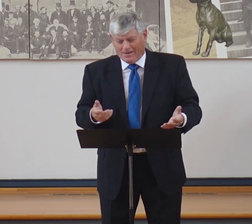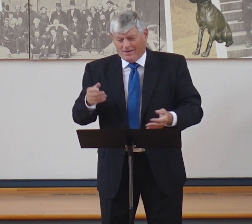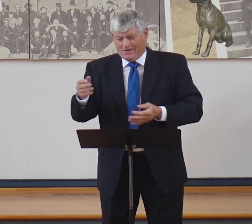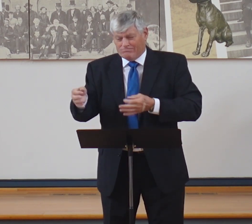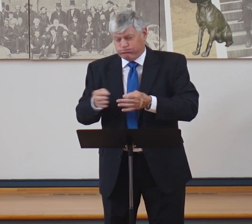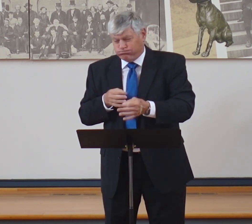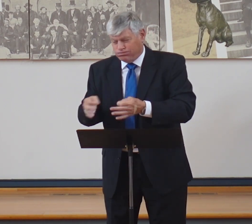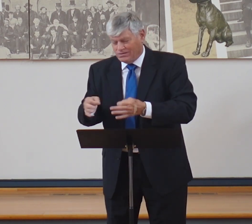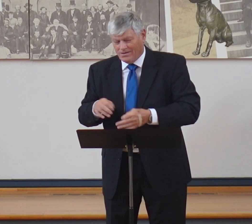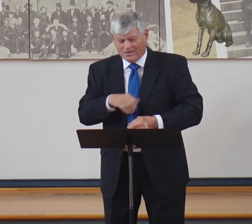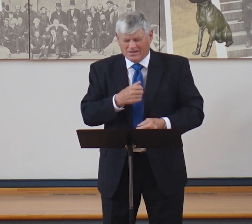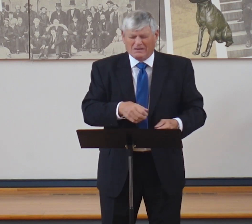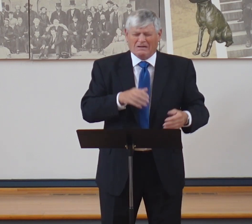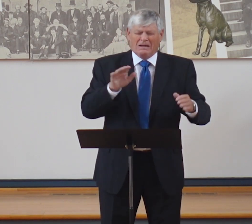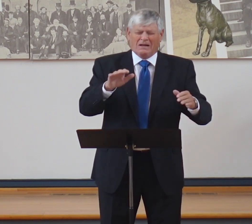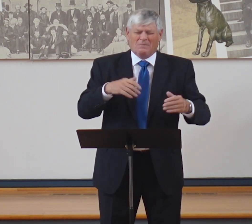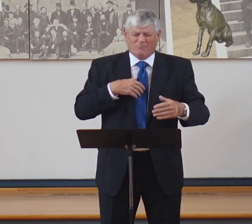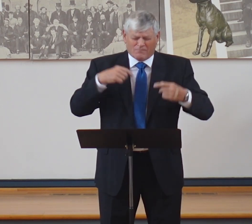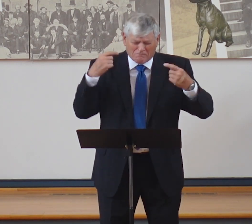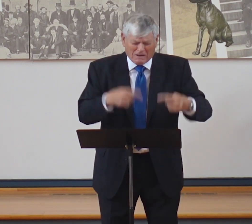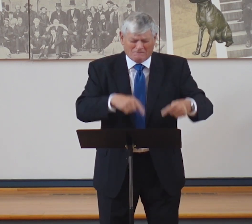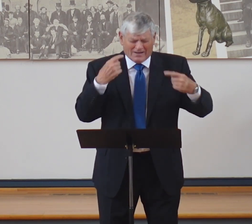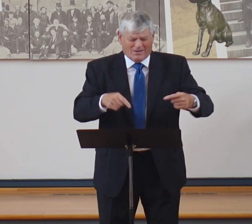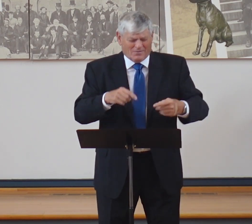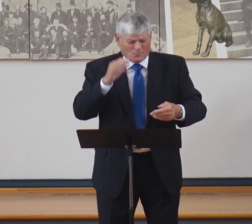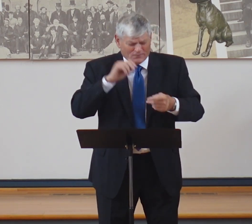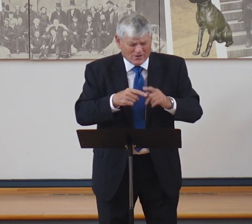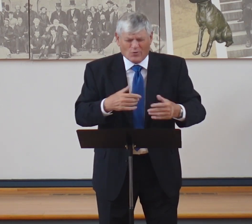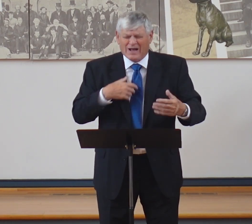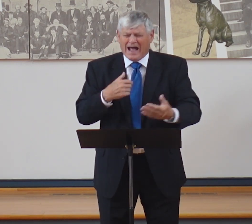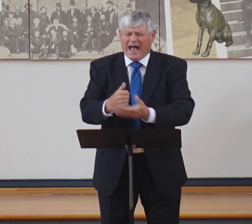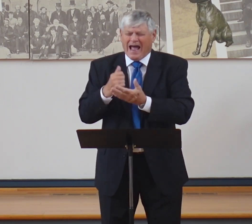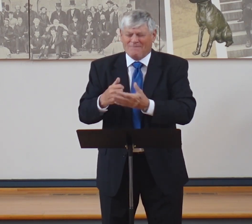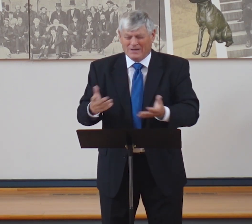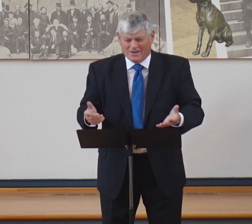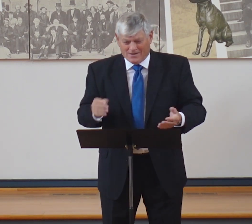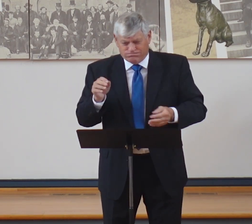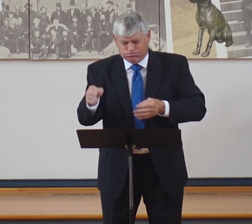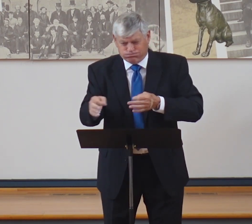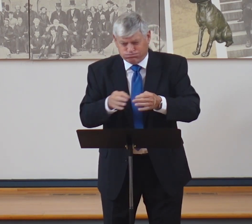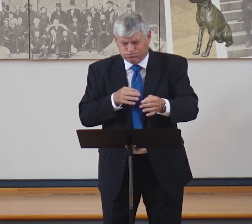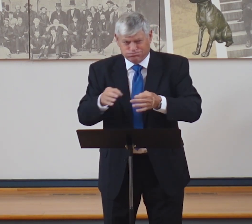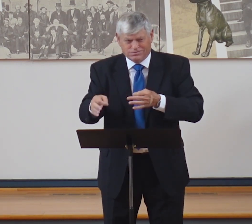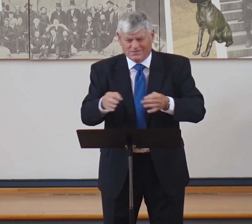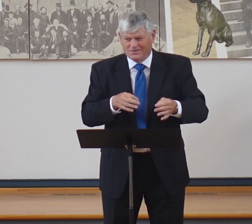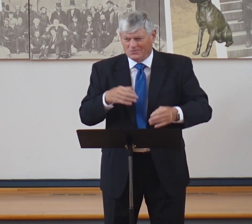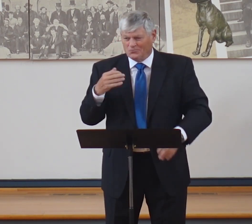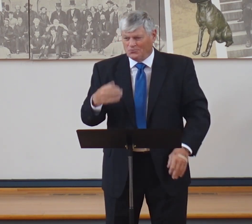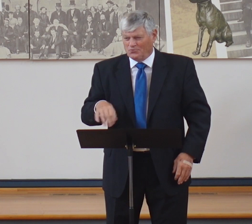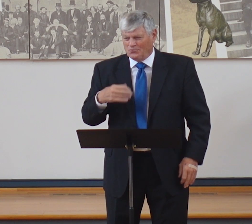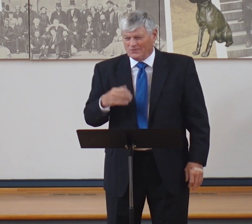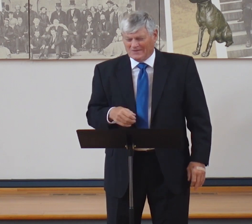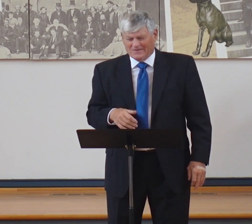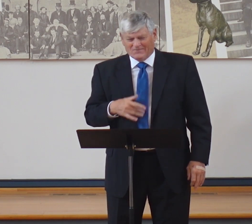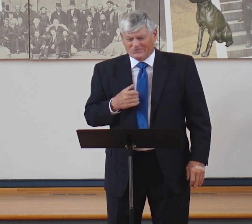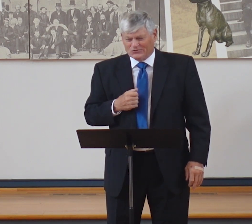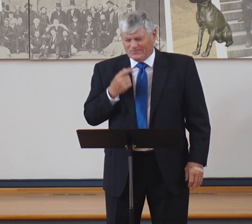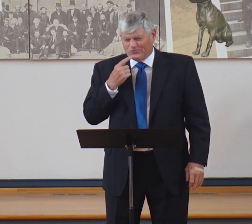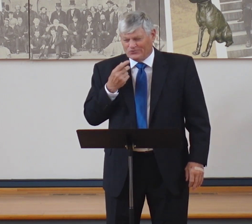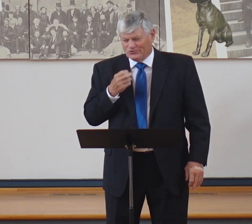with their boyfriends, and she had to counsel them, and other women in the house always needed help, and she was there to give everyone the support